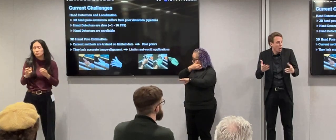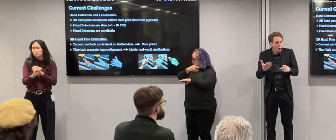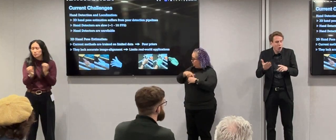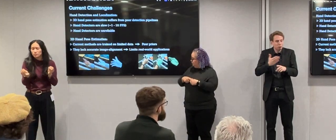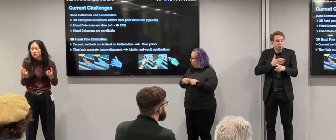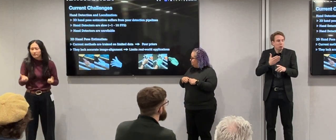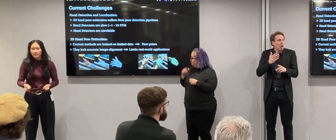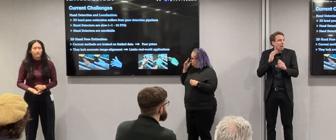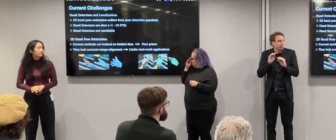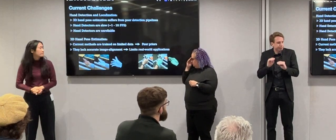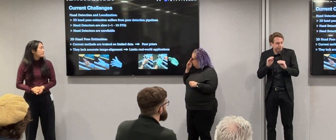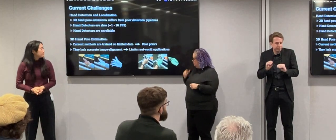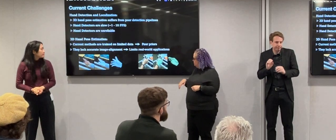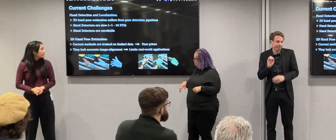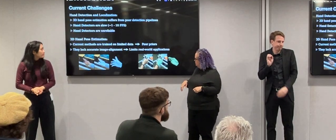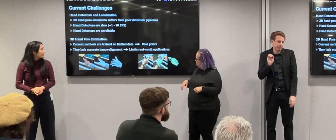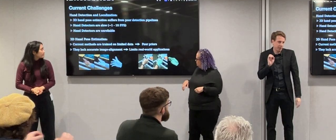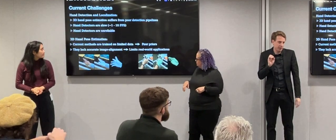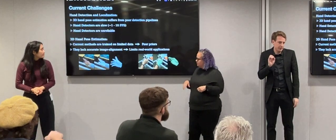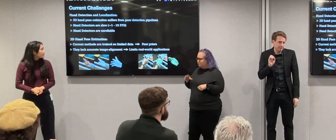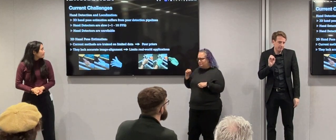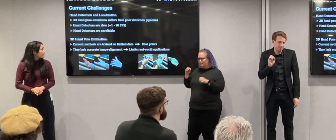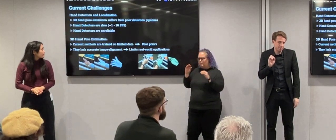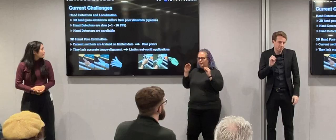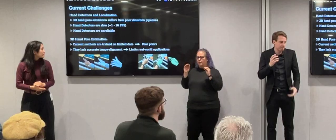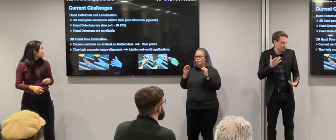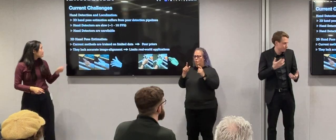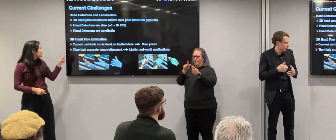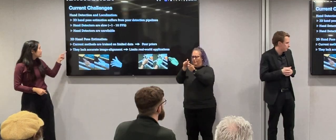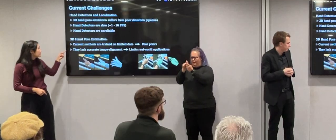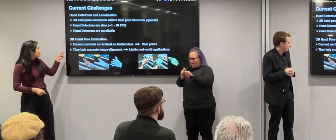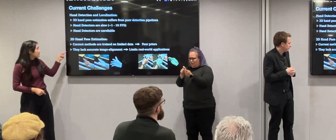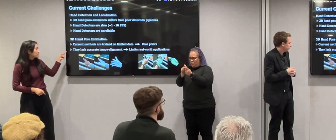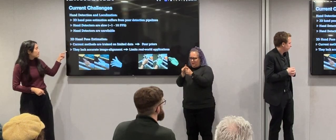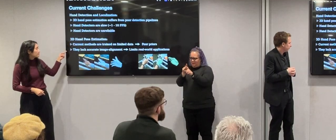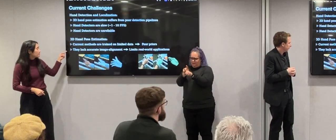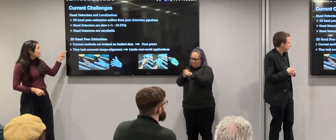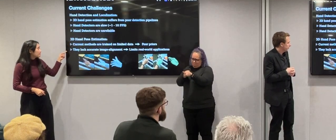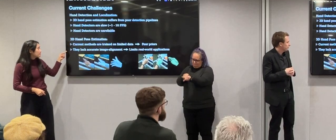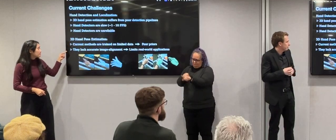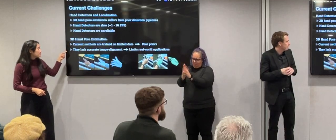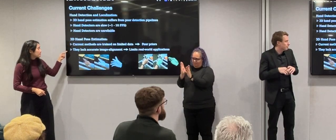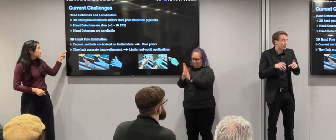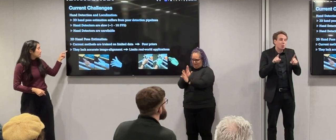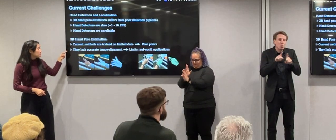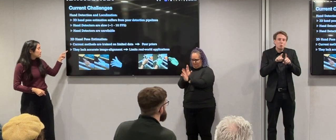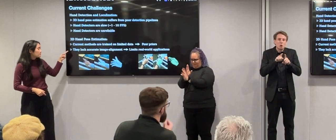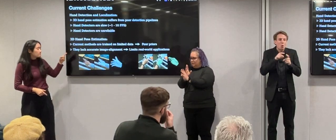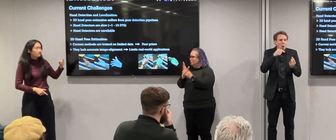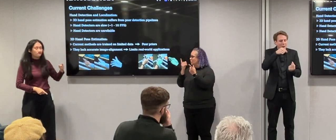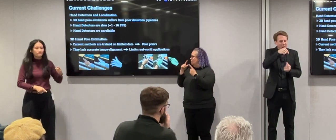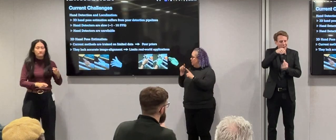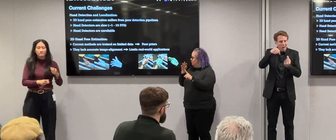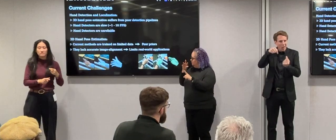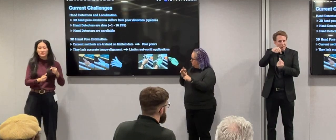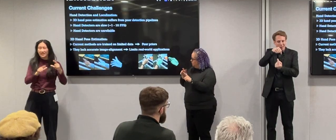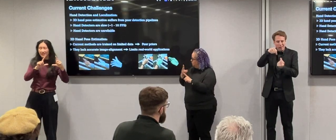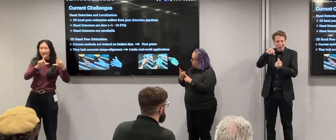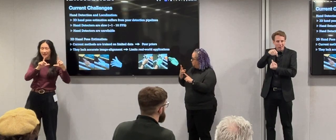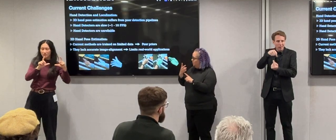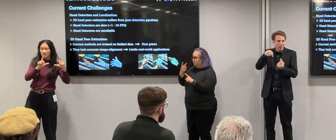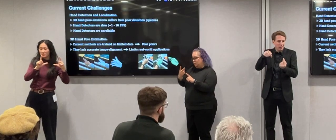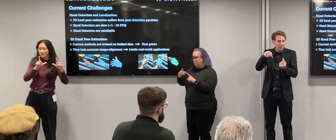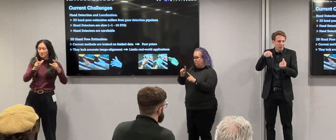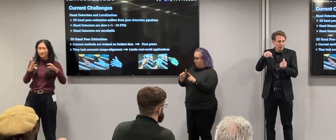And they also lack this accurate image alignment. So when we reproject the hand in the 2D image, we get this